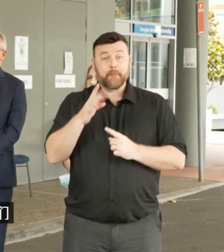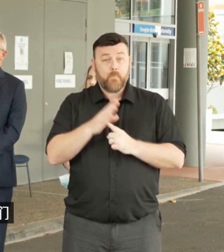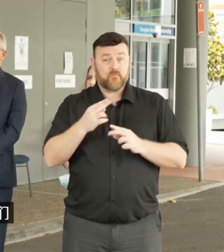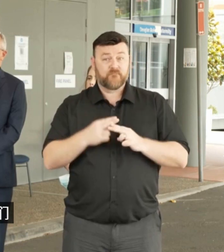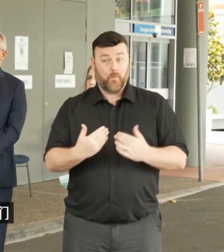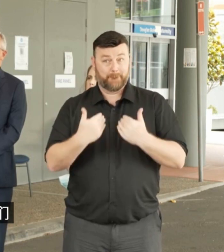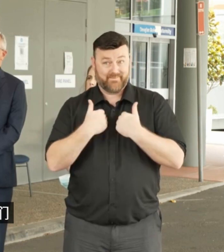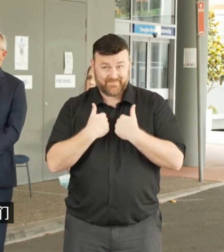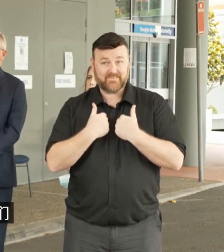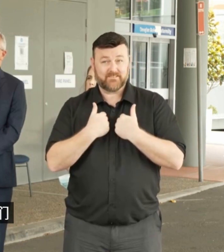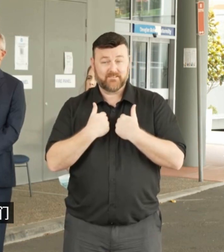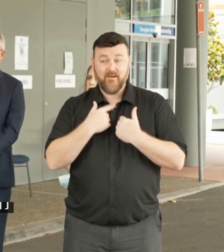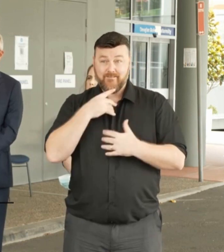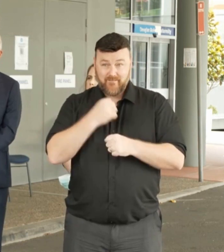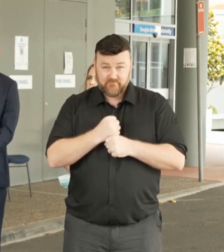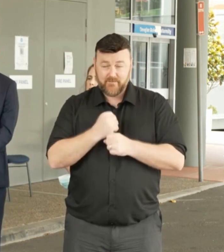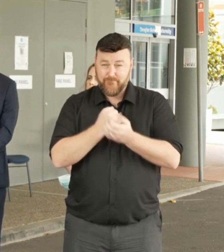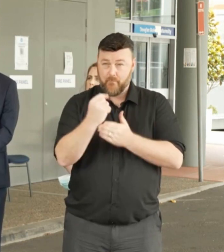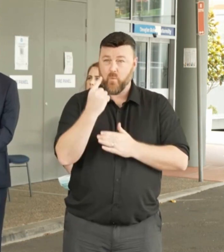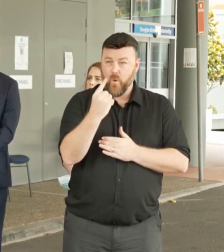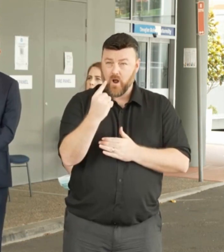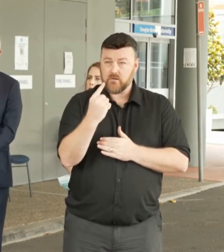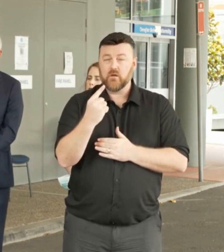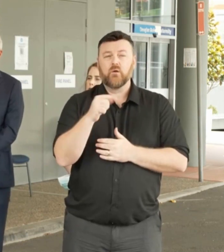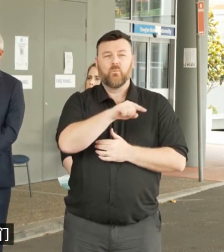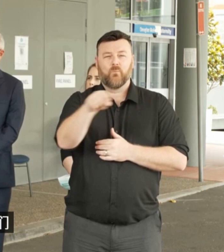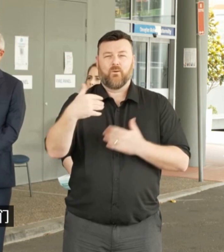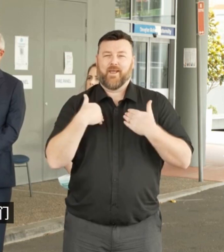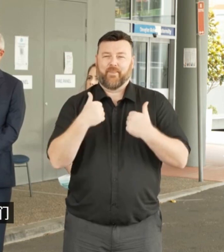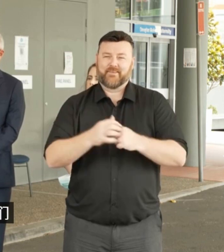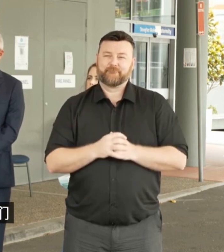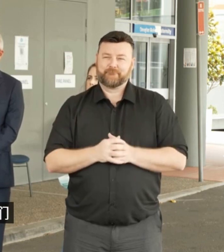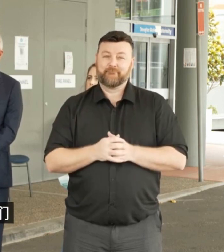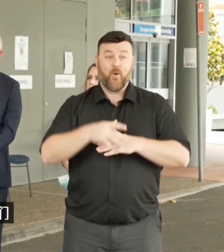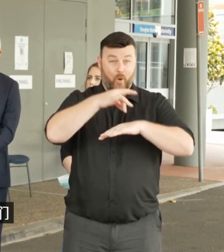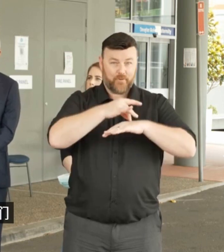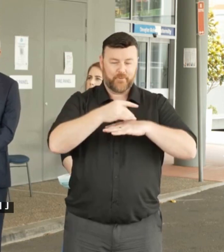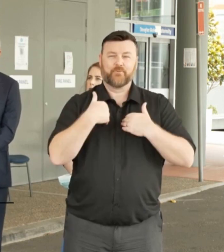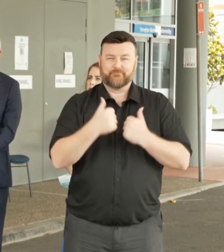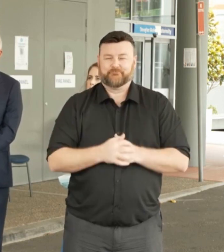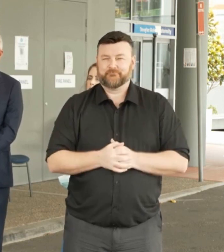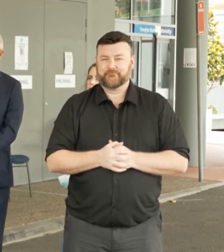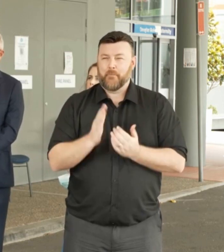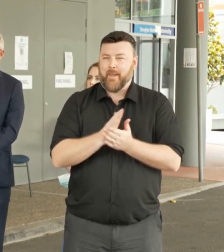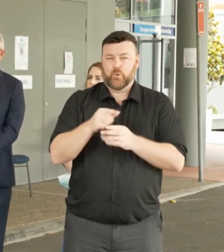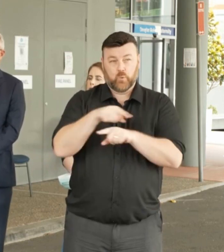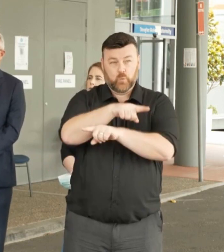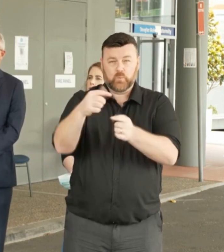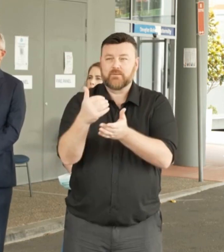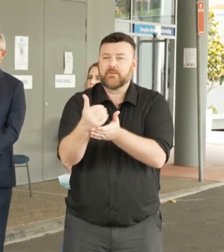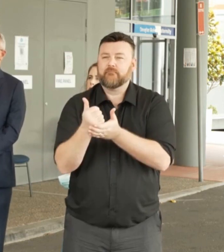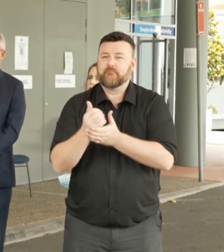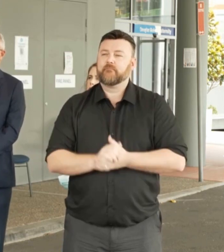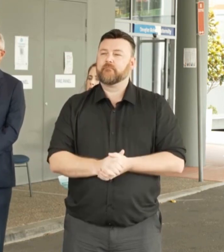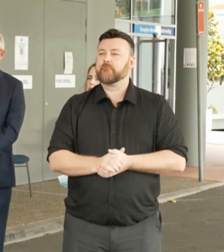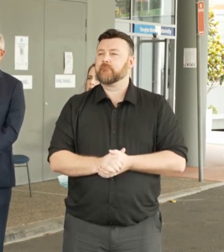priority is the health care of everybody across our state. We are completely focused on keeping people safe. But ultimately, in addition to